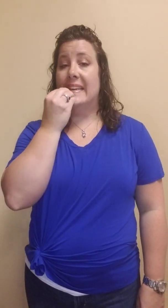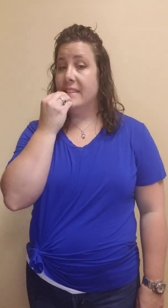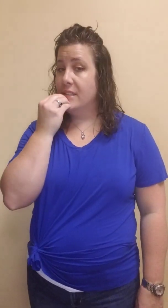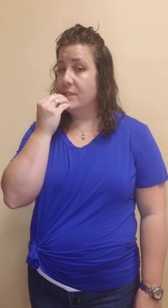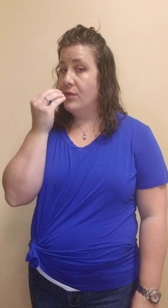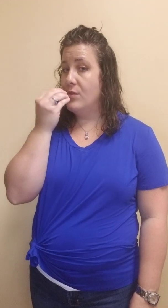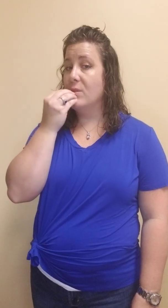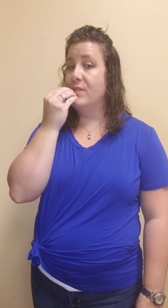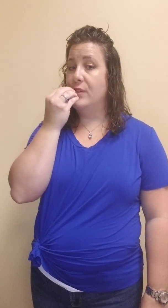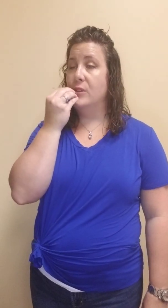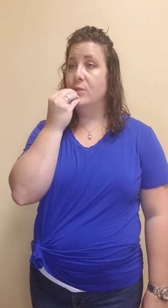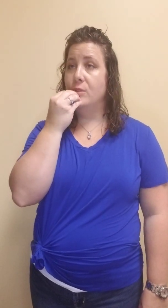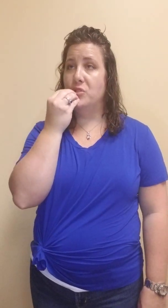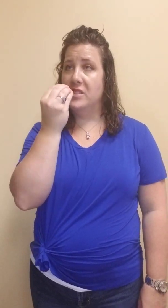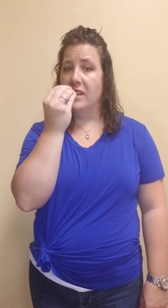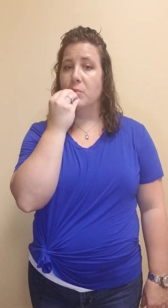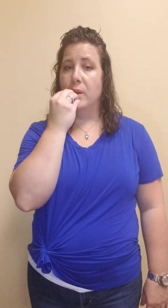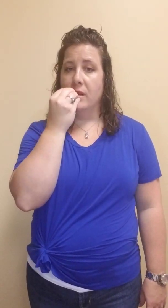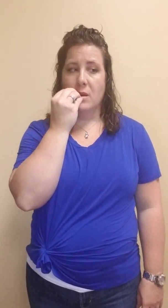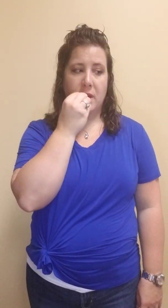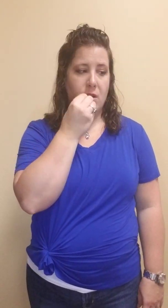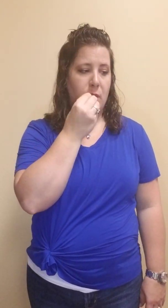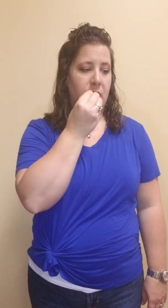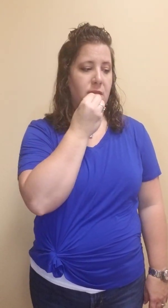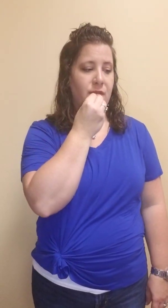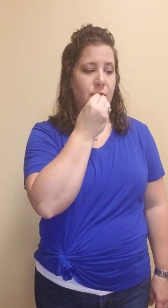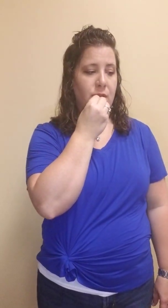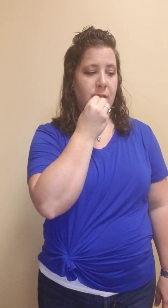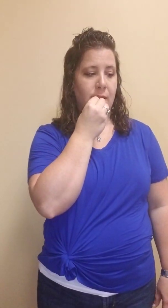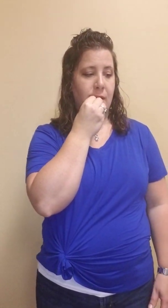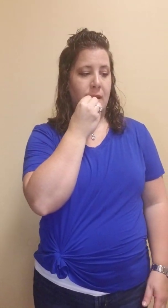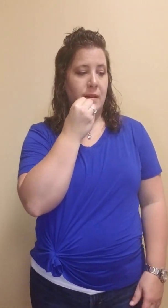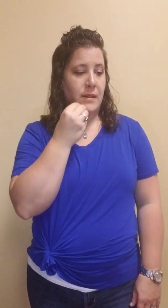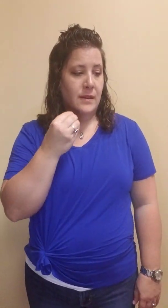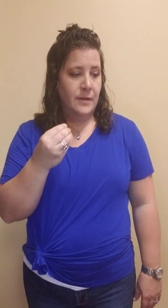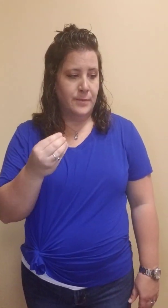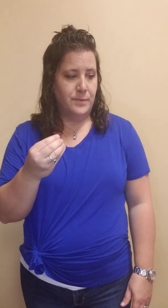Eat or food, just think of putting something in your mouth, food.